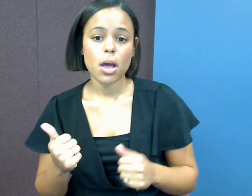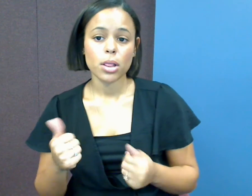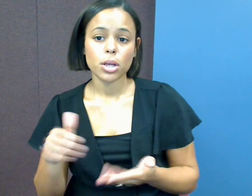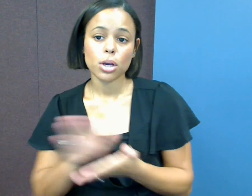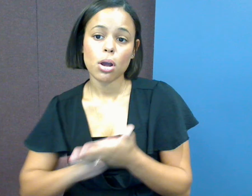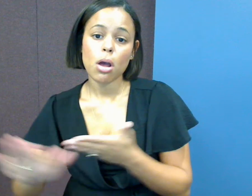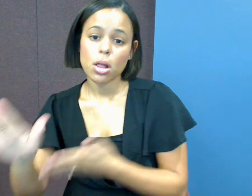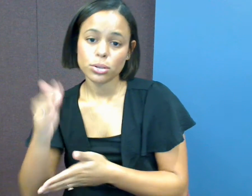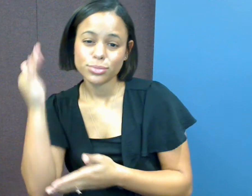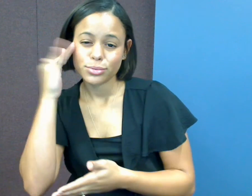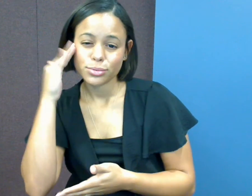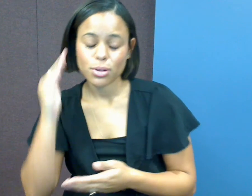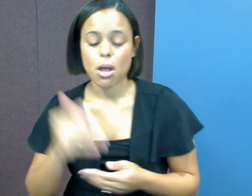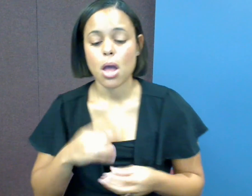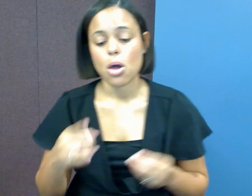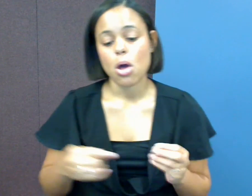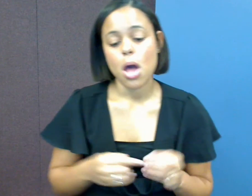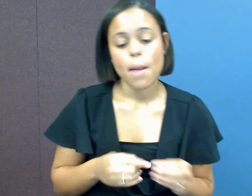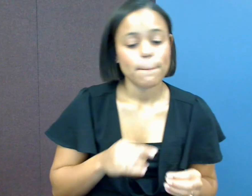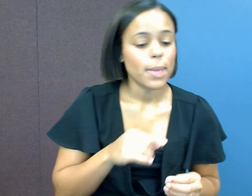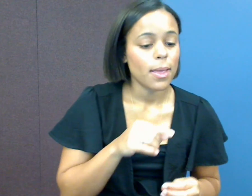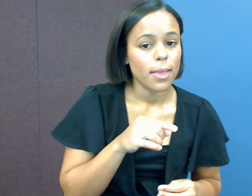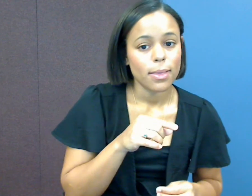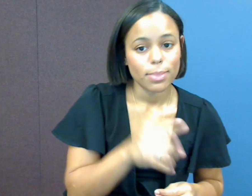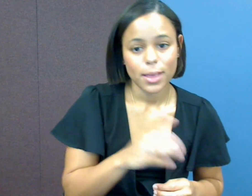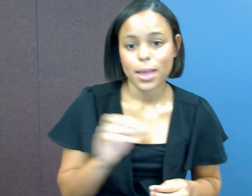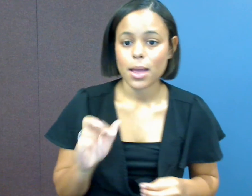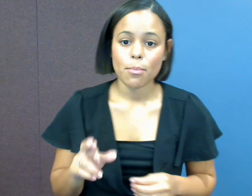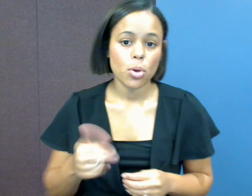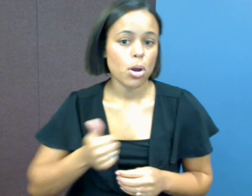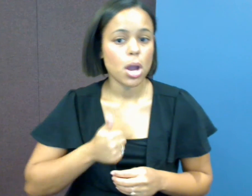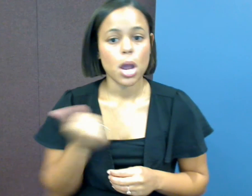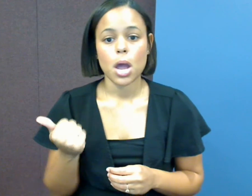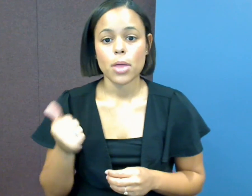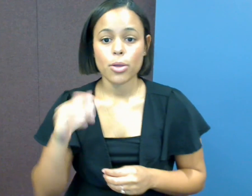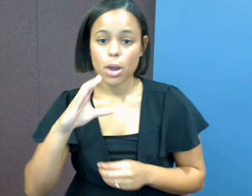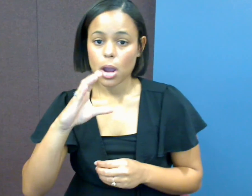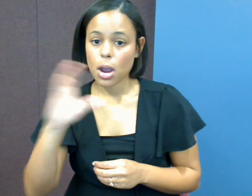a withholding of direct information, we would not be able to share that information.